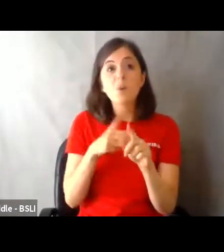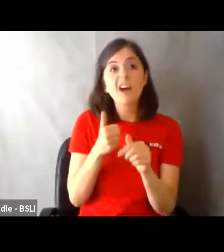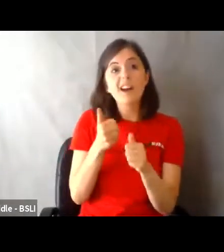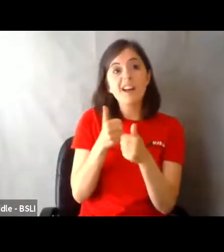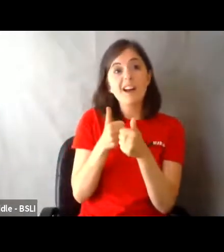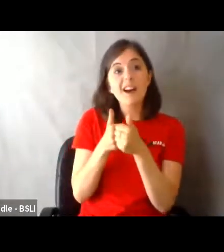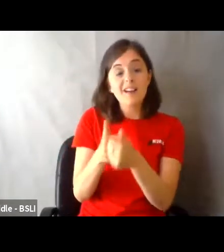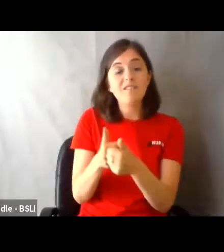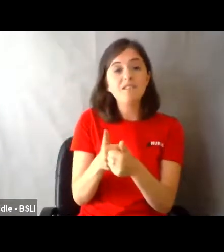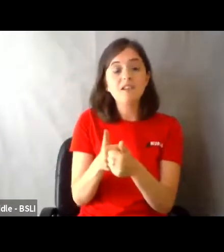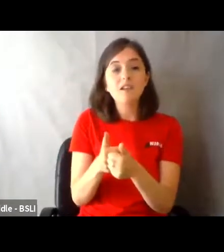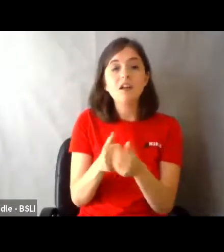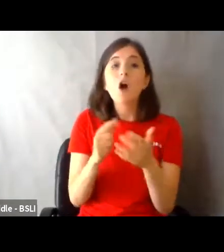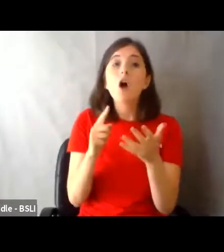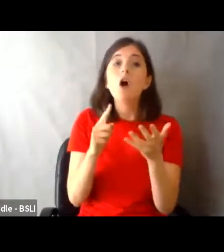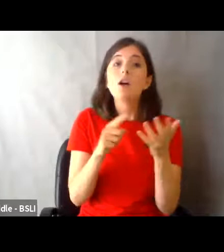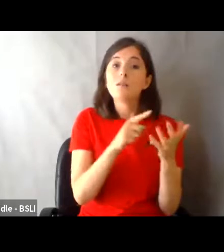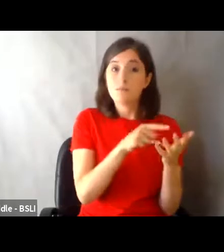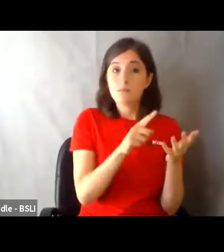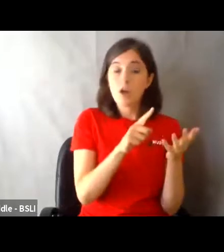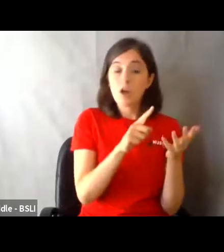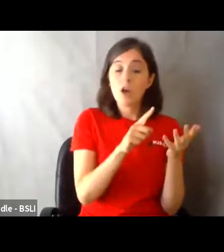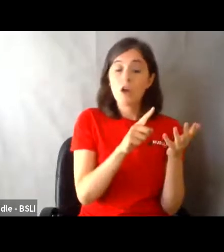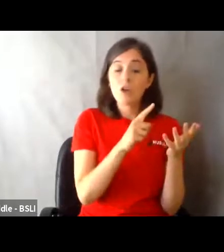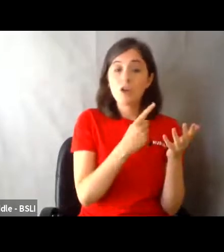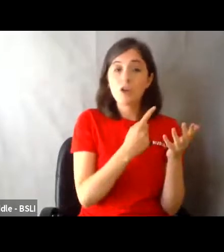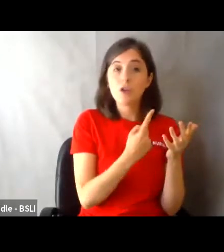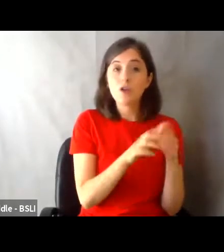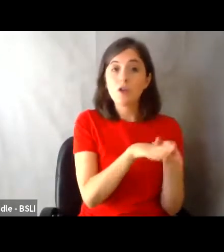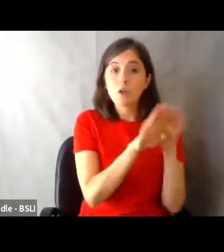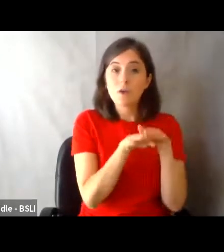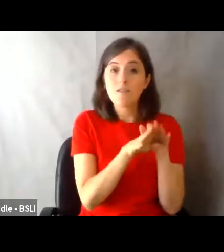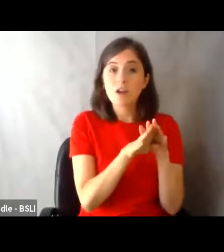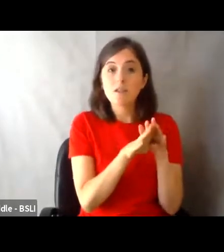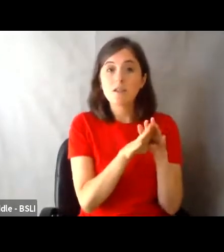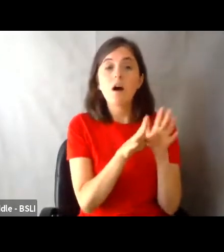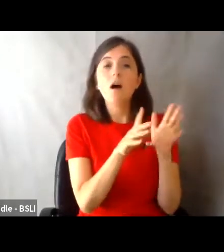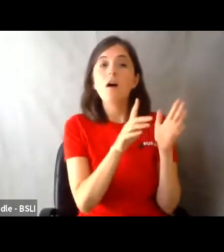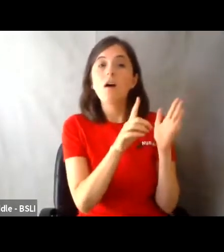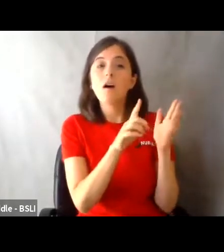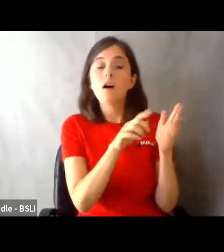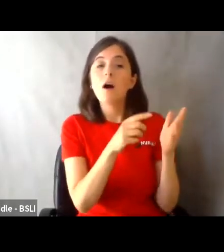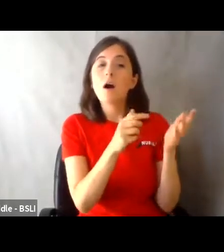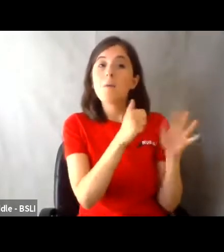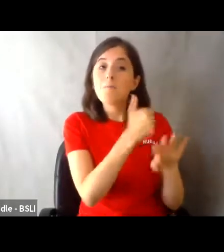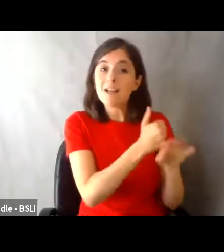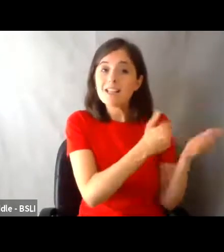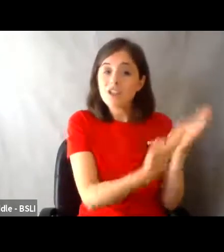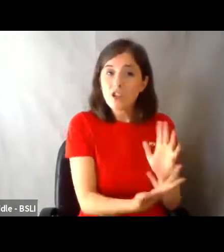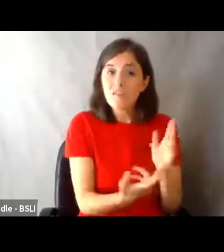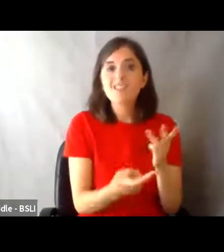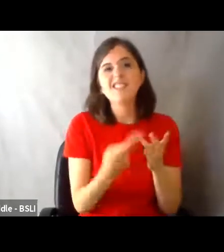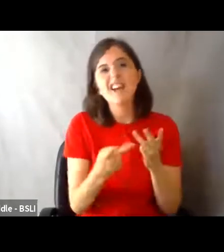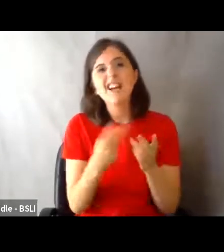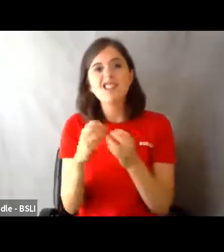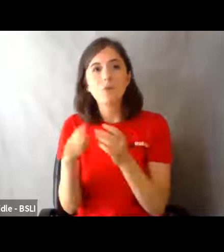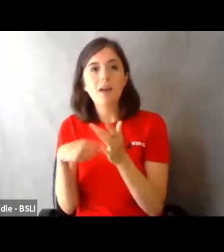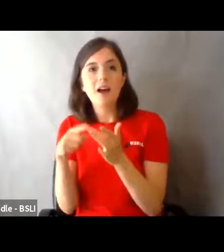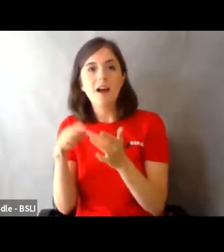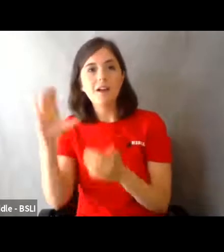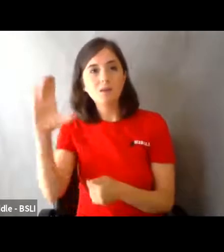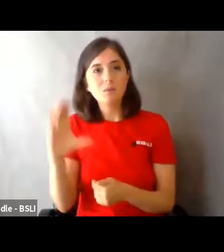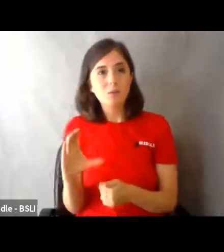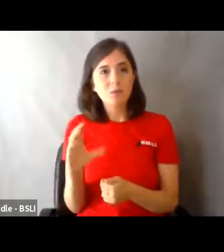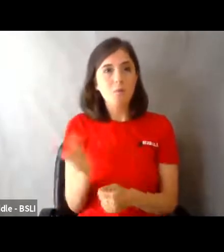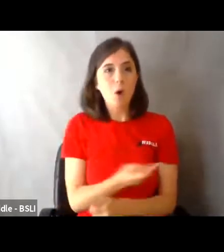both universal services and individual income, because the combination of the two. Brilliant. Yeah. Thanks, Simone.